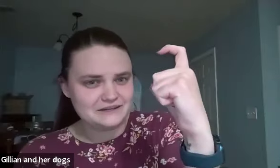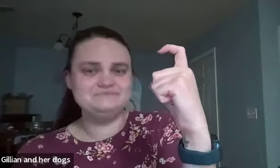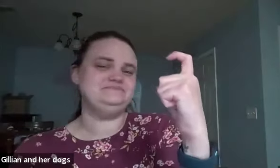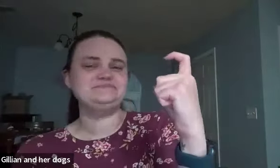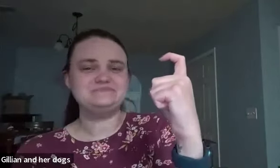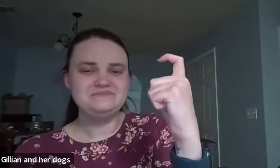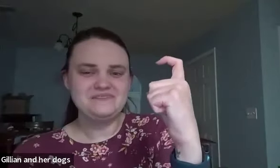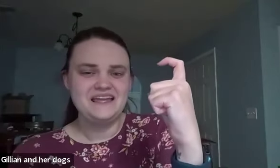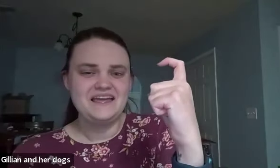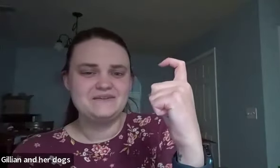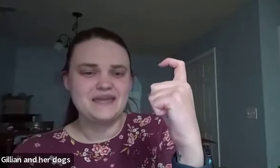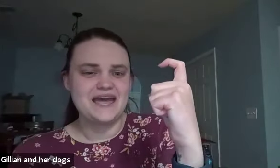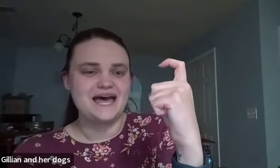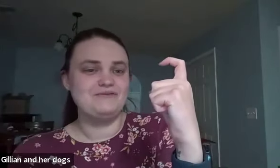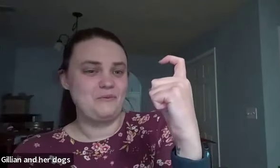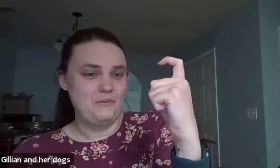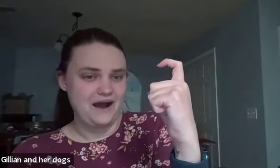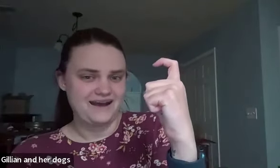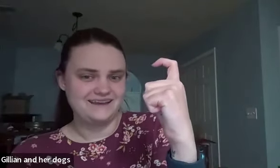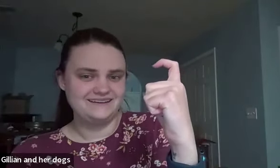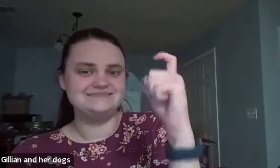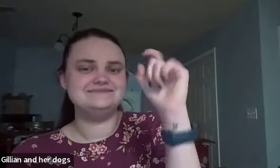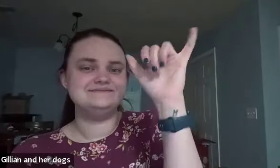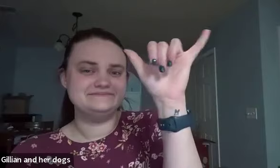here. And we had Y